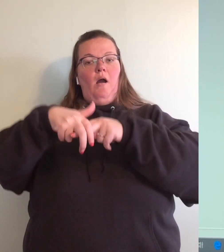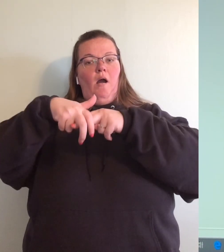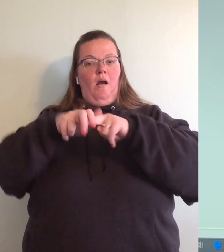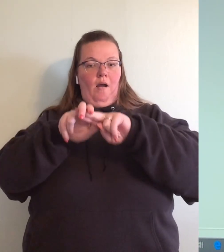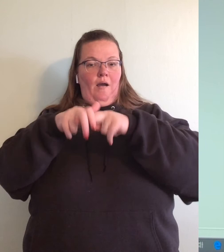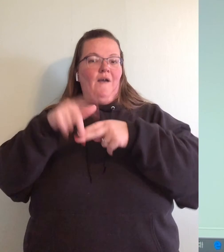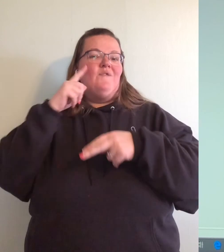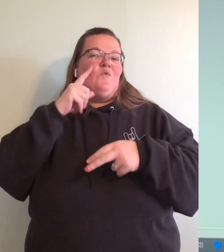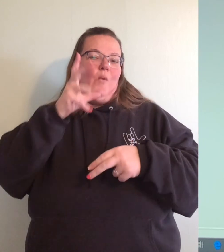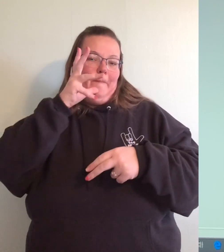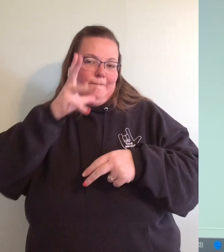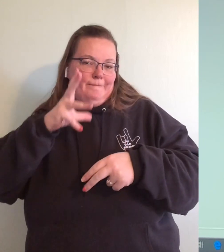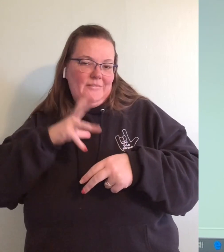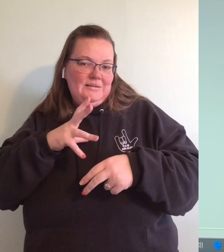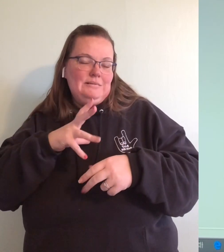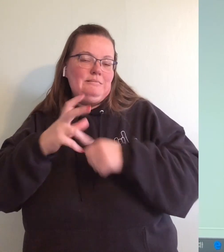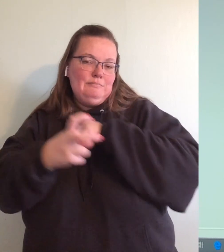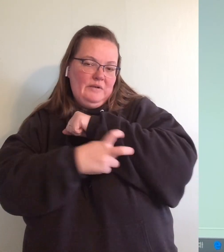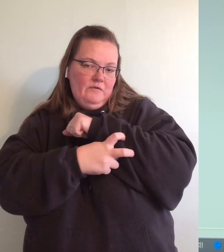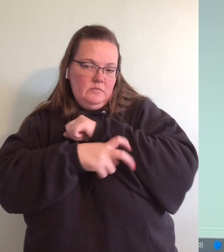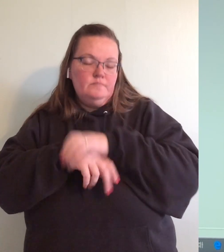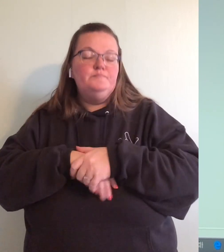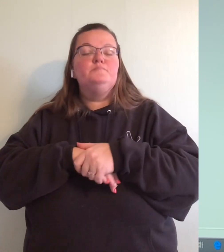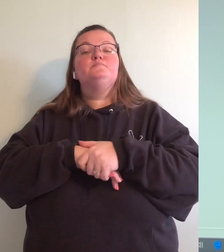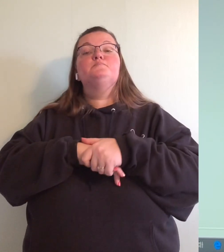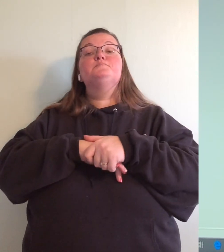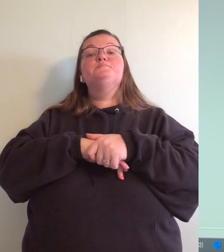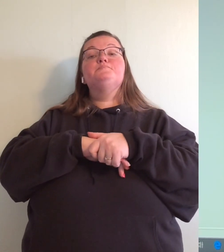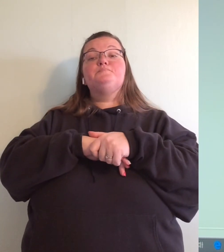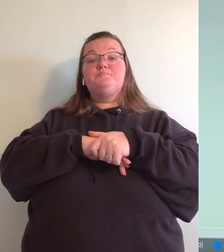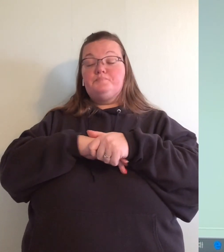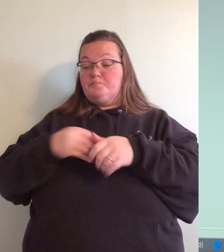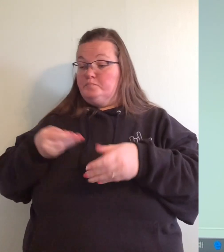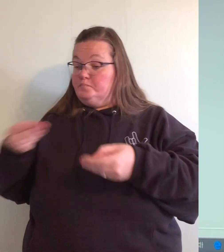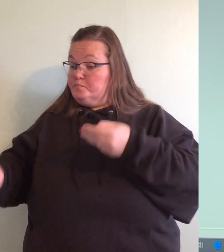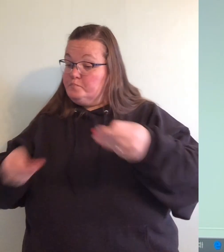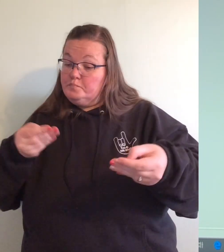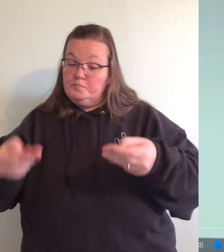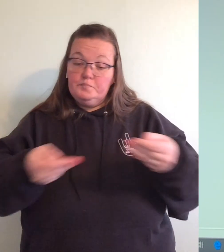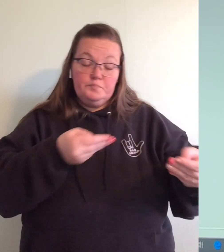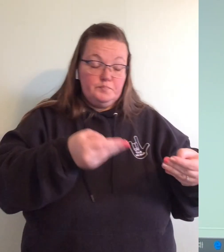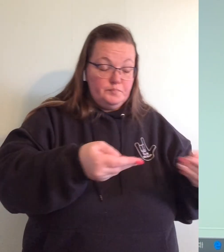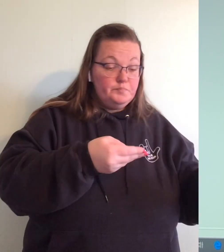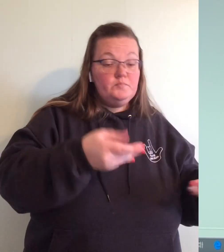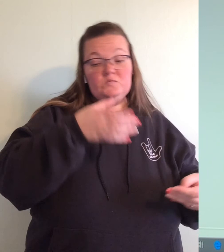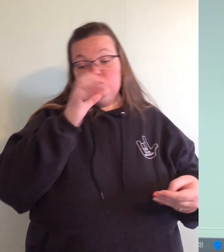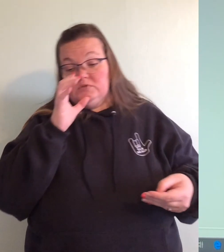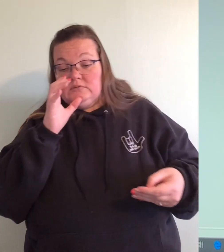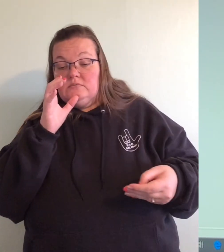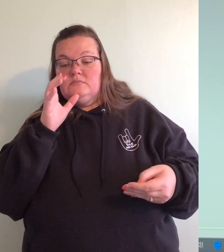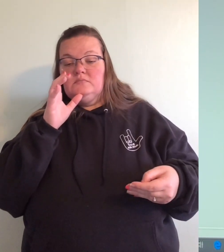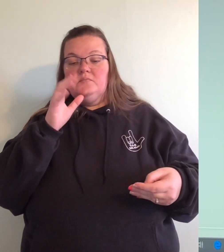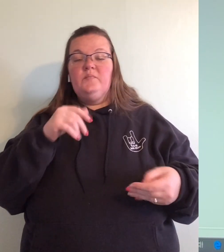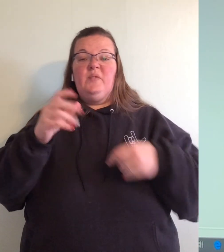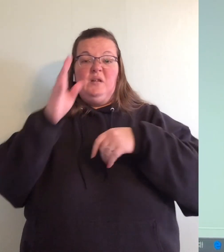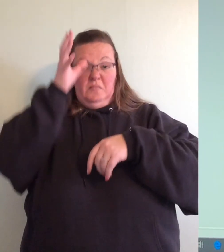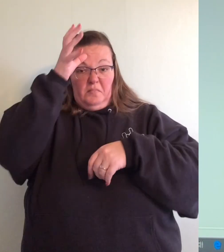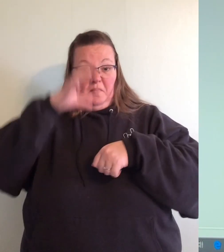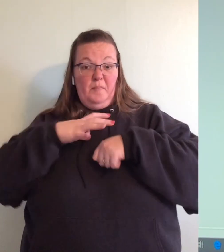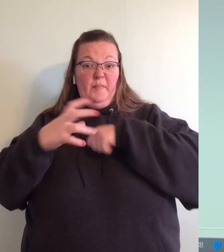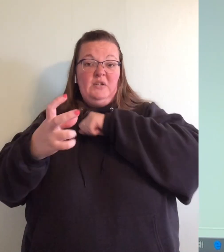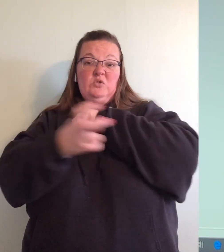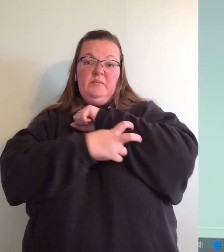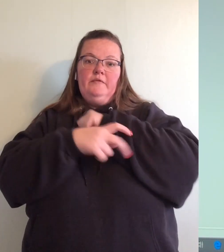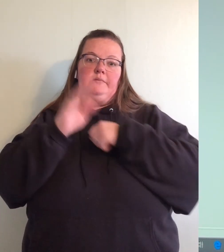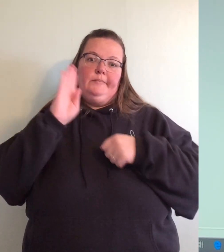creamy milk for the children. Mr. Beaver stuck to beer, and a great big lump of deep yellow butter in the middle